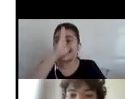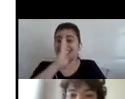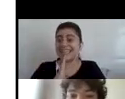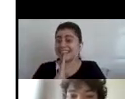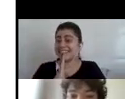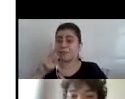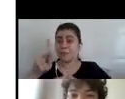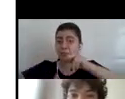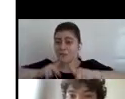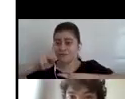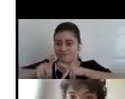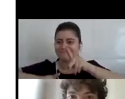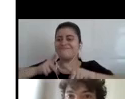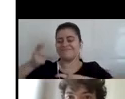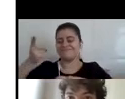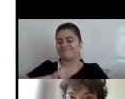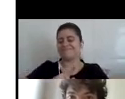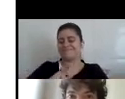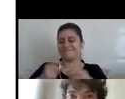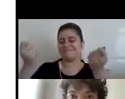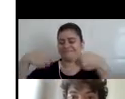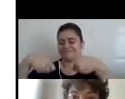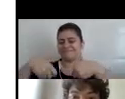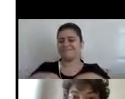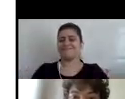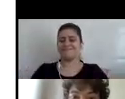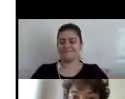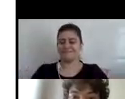that a competitive food market. So